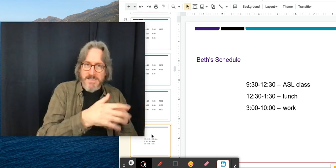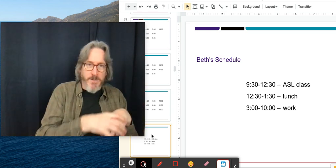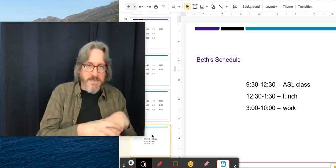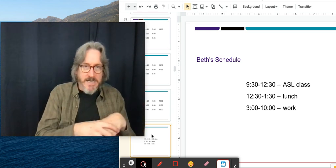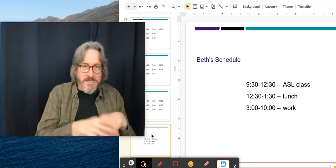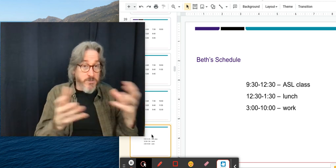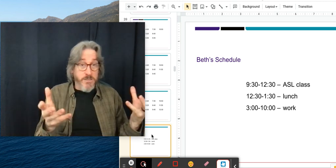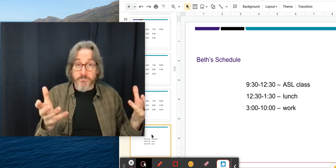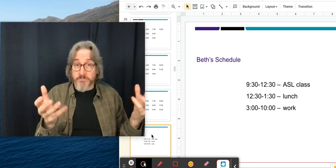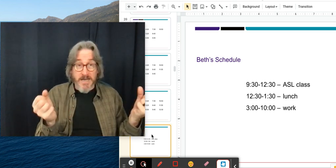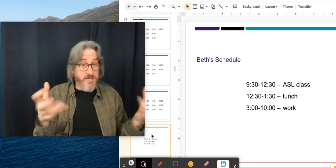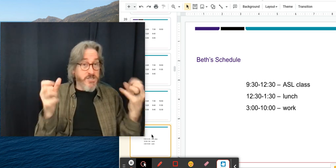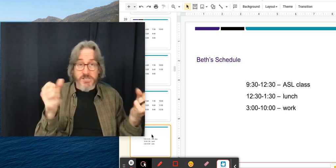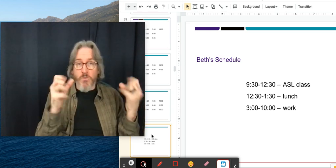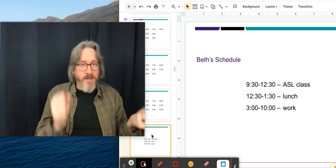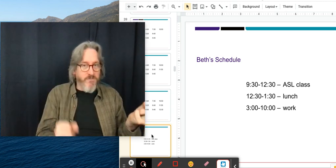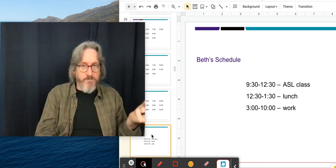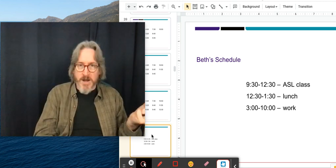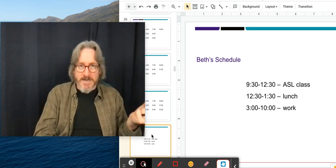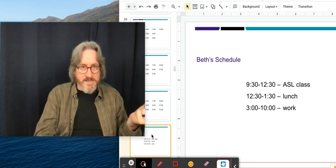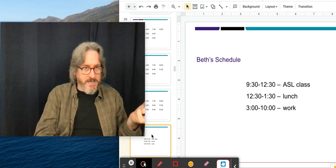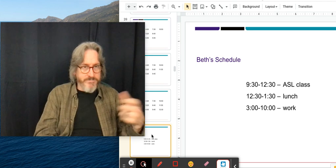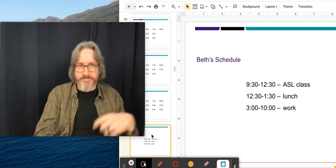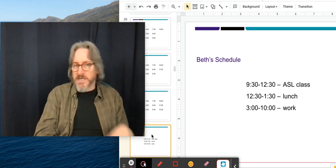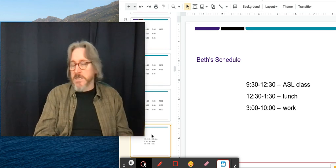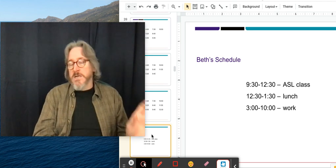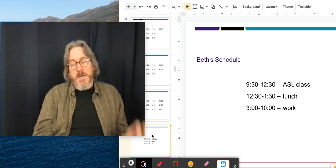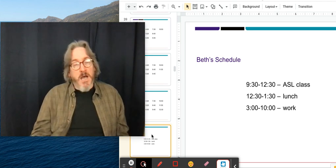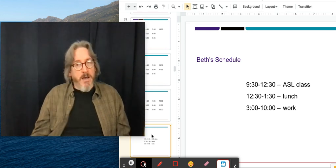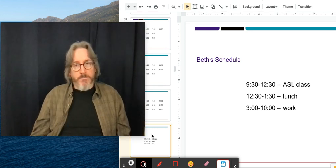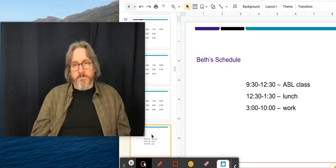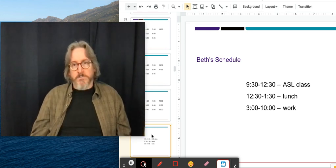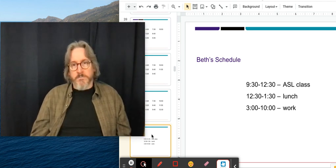then pass them on to the next person, and it's just a way of practicing.